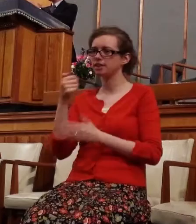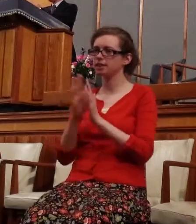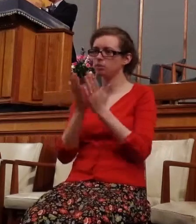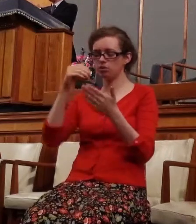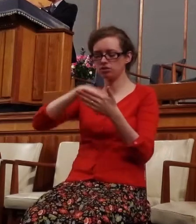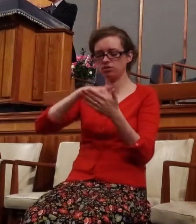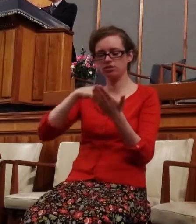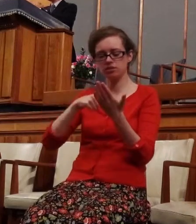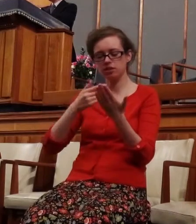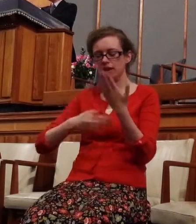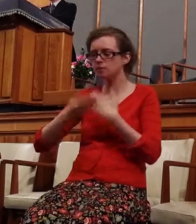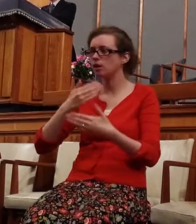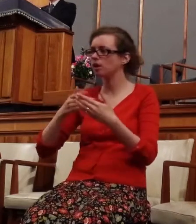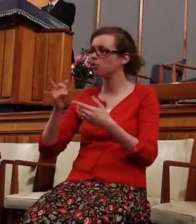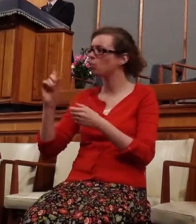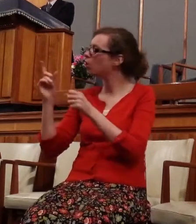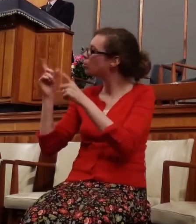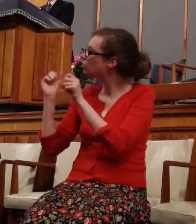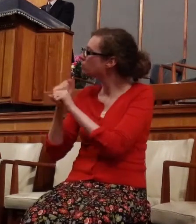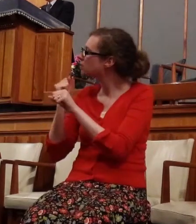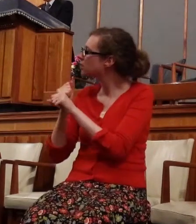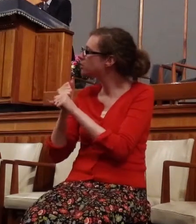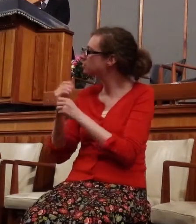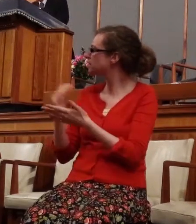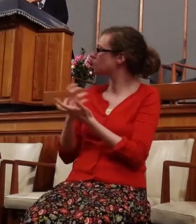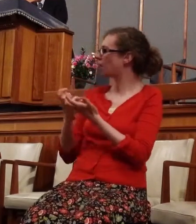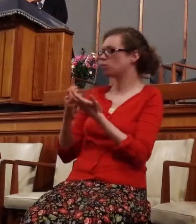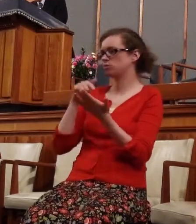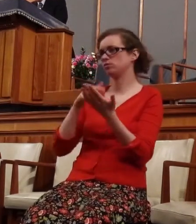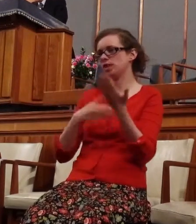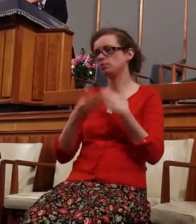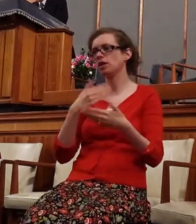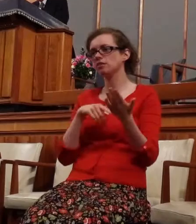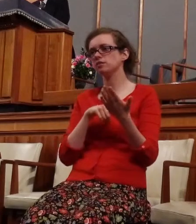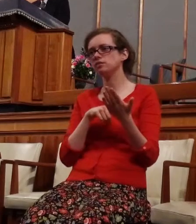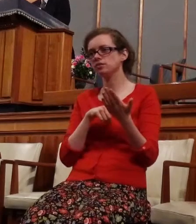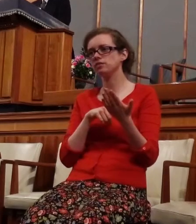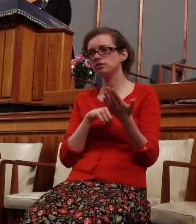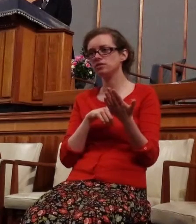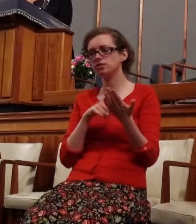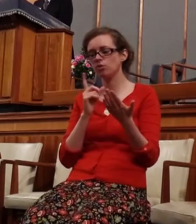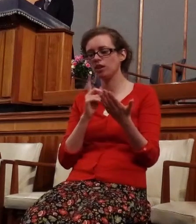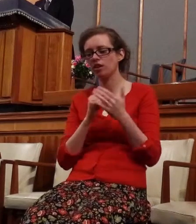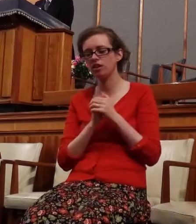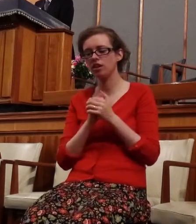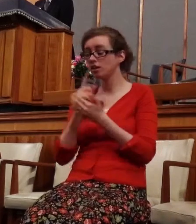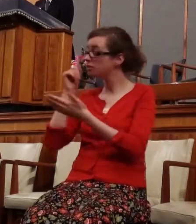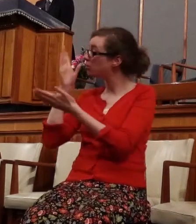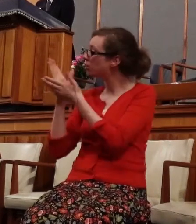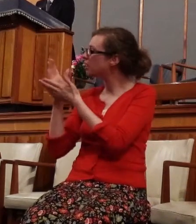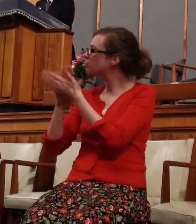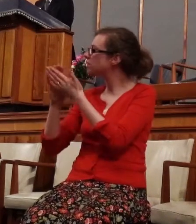has done for us in order to be saved. Oh, to believe is to believe in a person, not in good